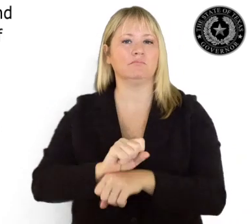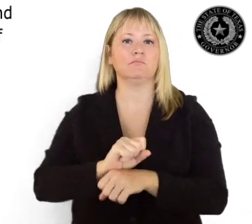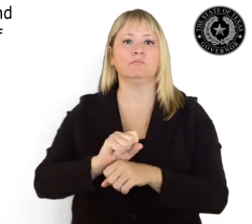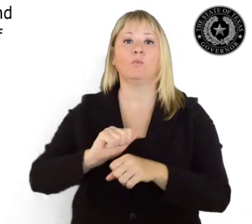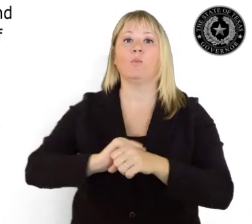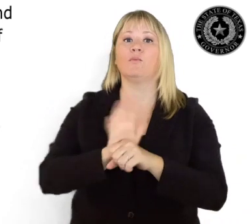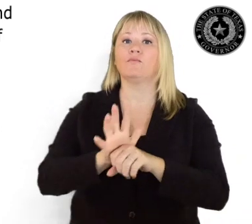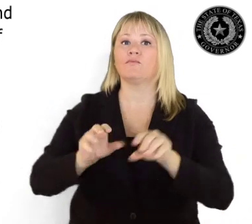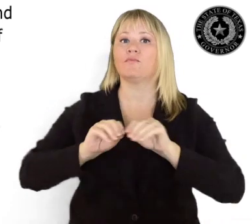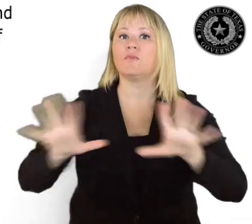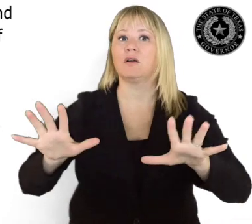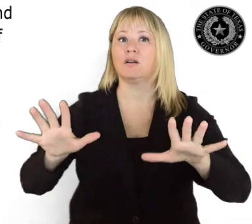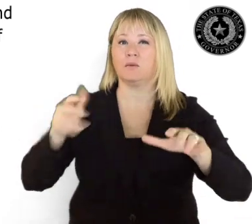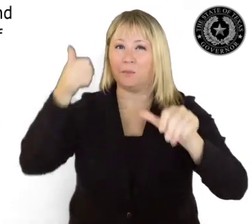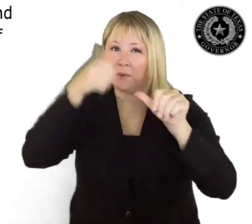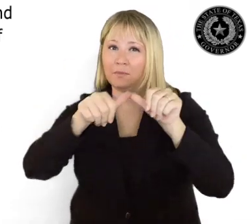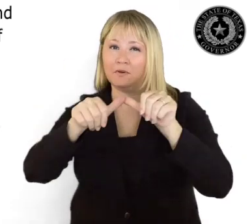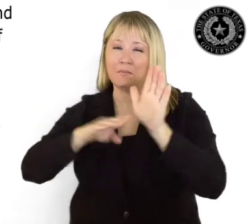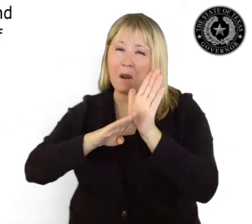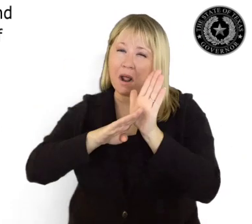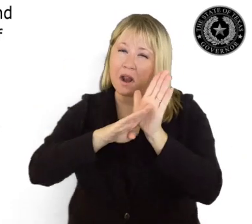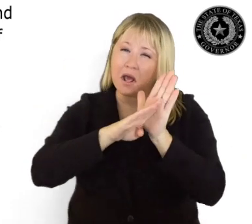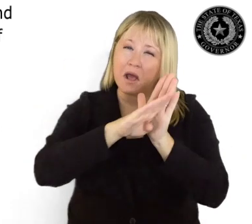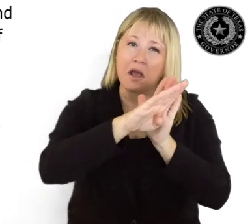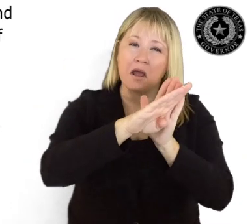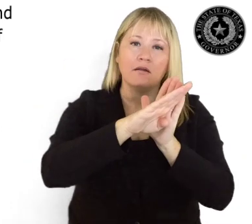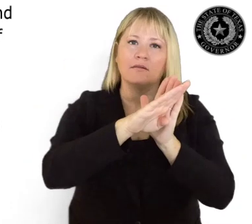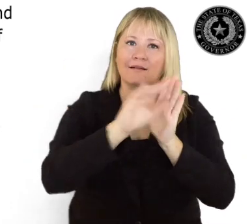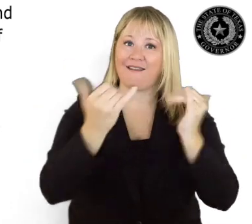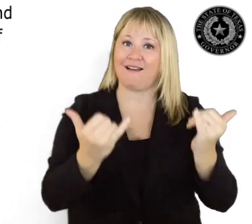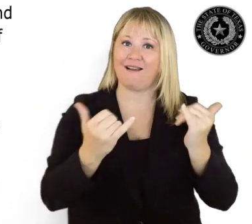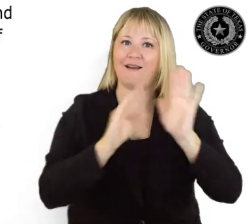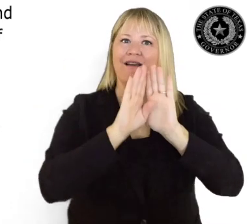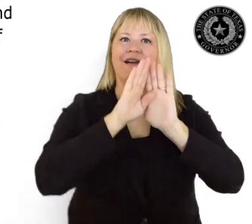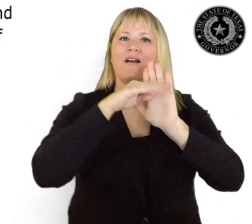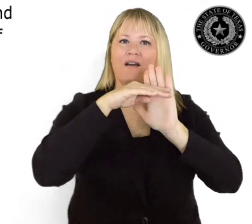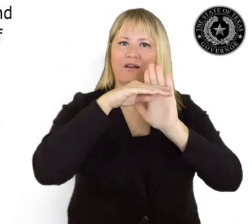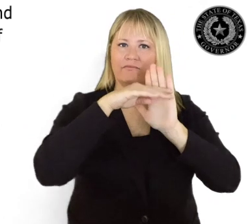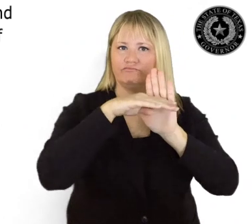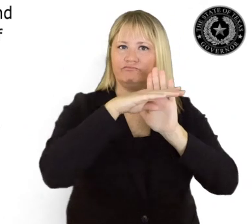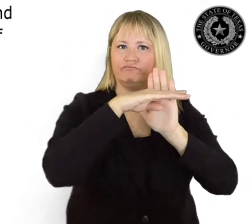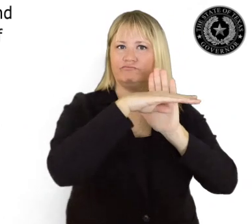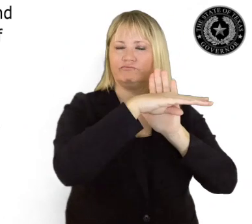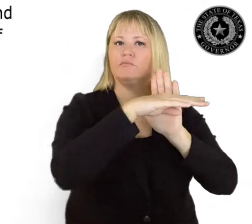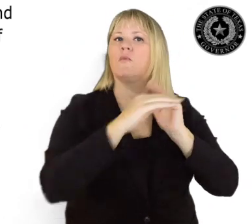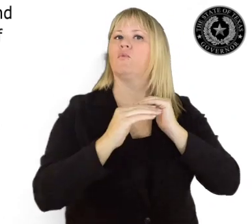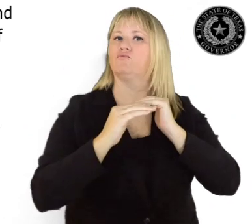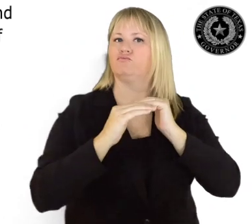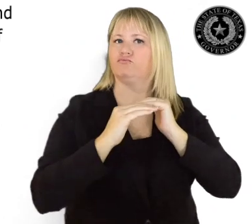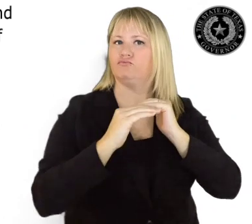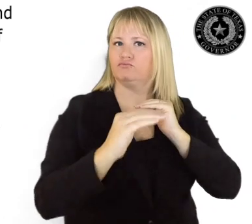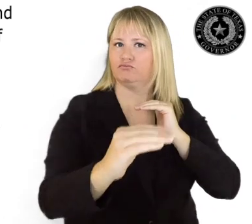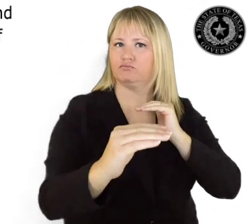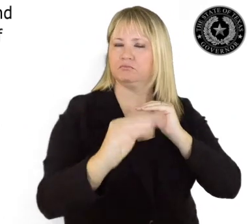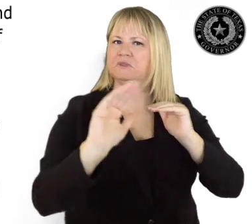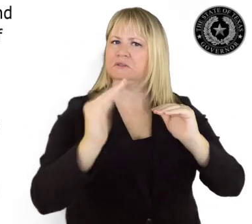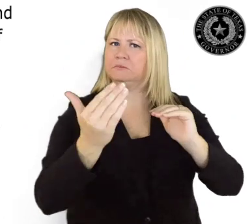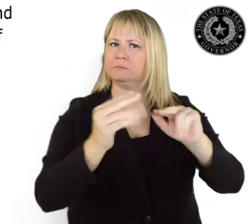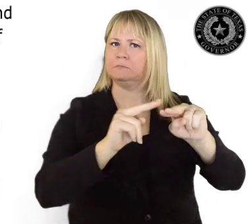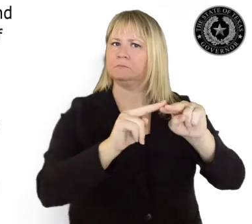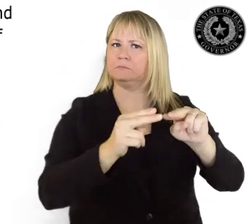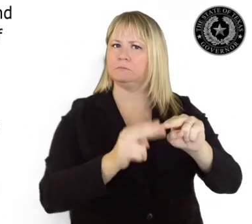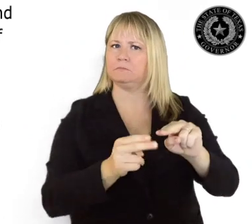significantly declined since late July, and